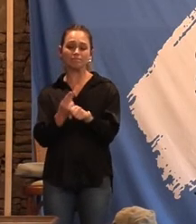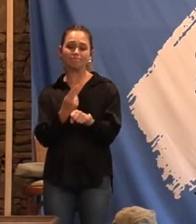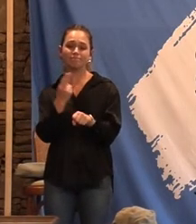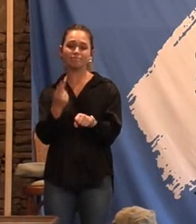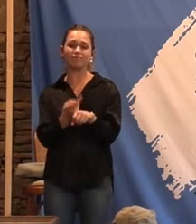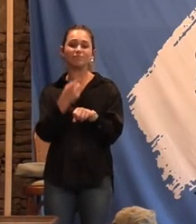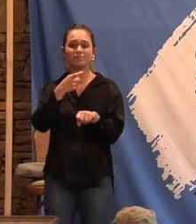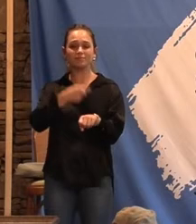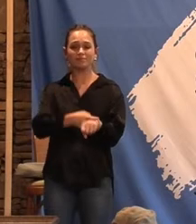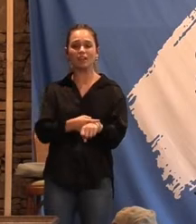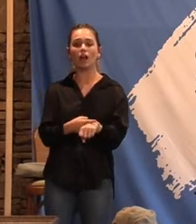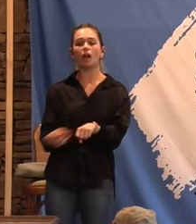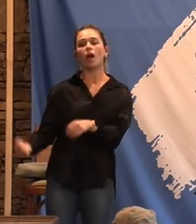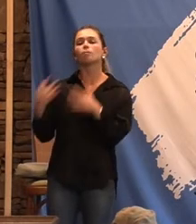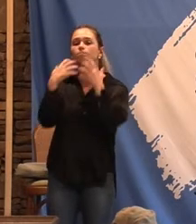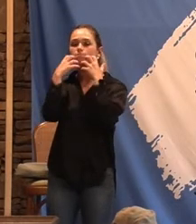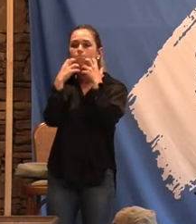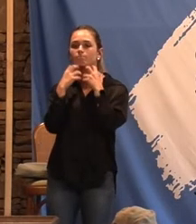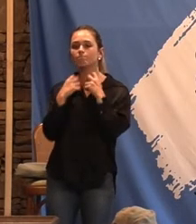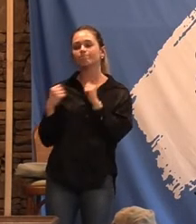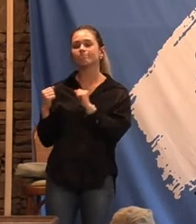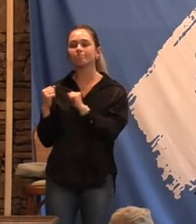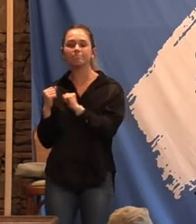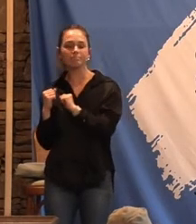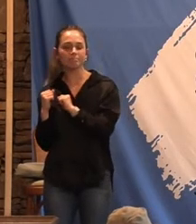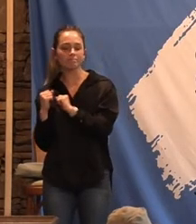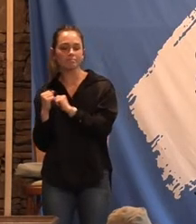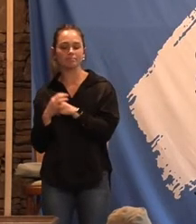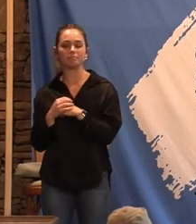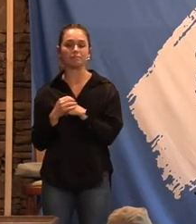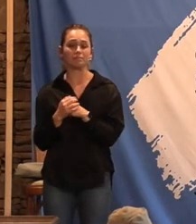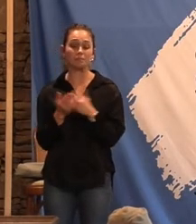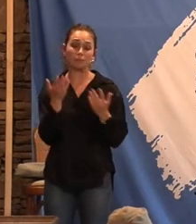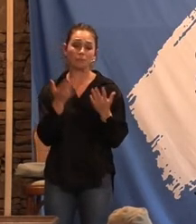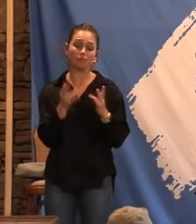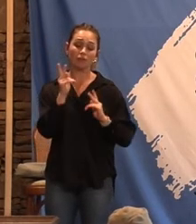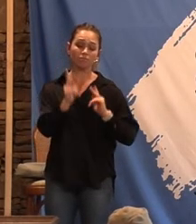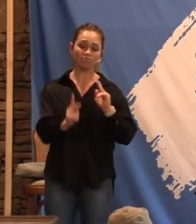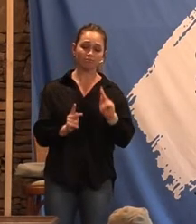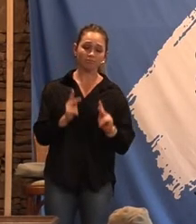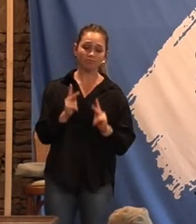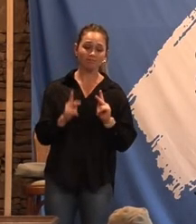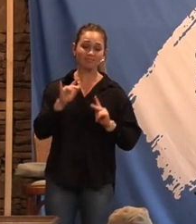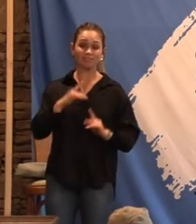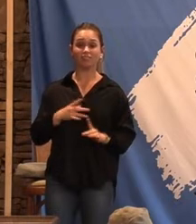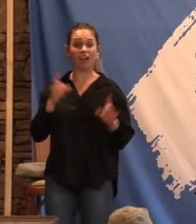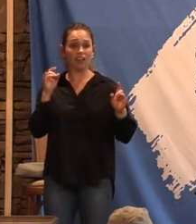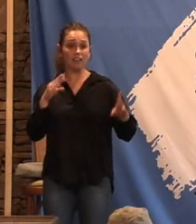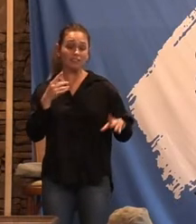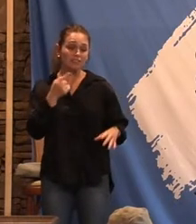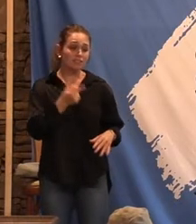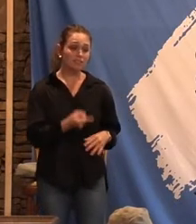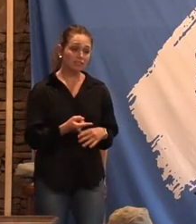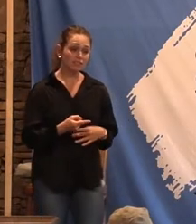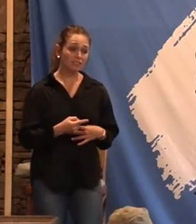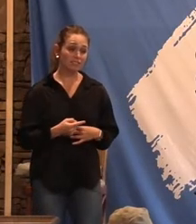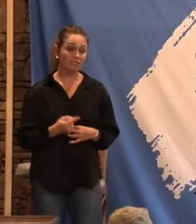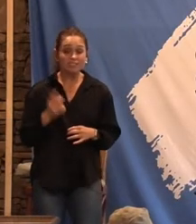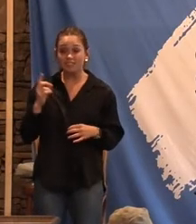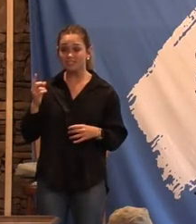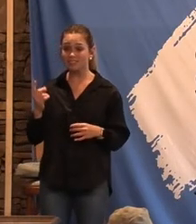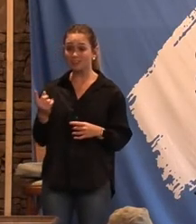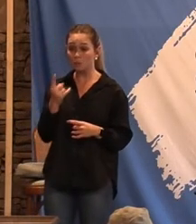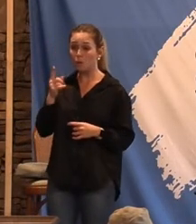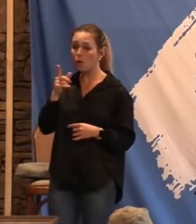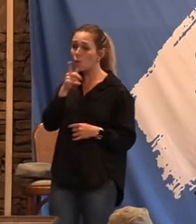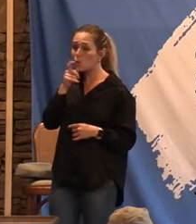time to hold them close. Maybe the people that hate you are the